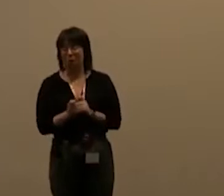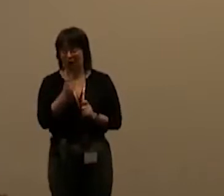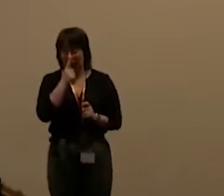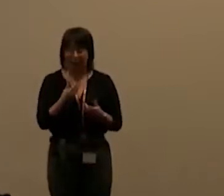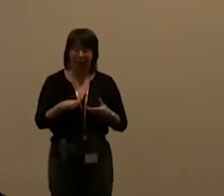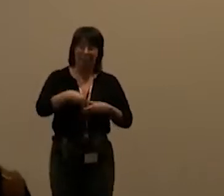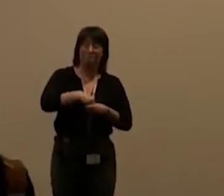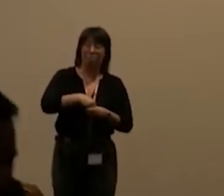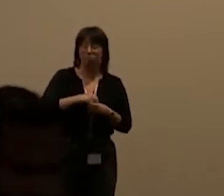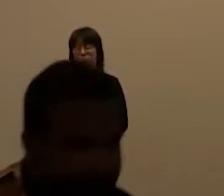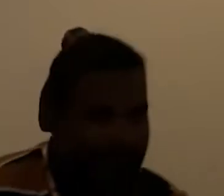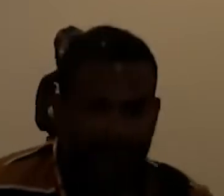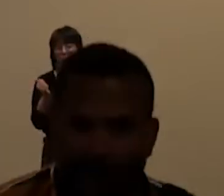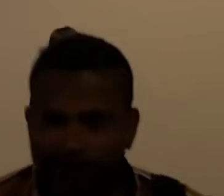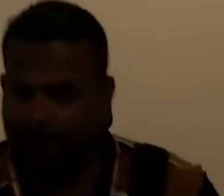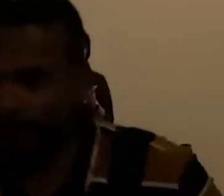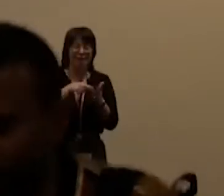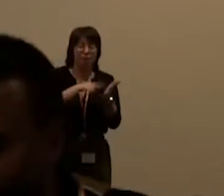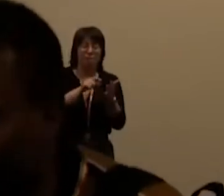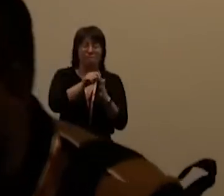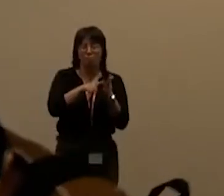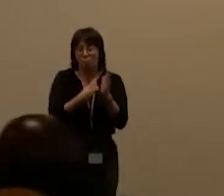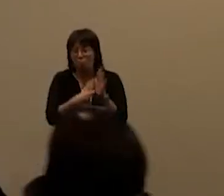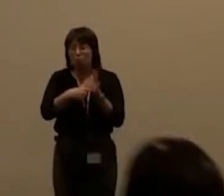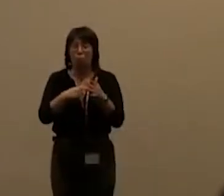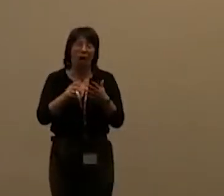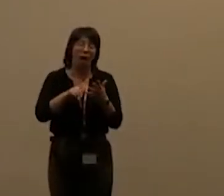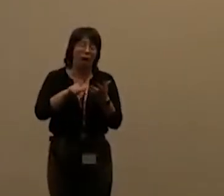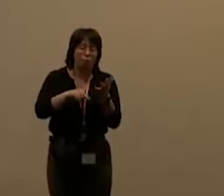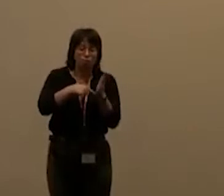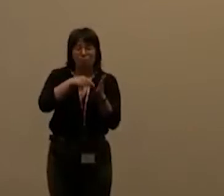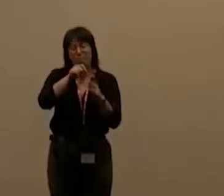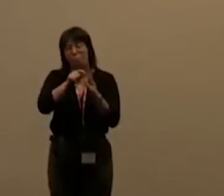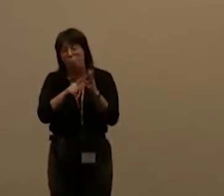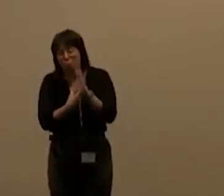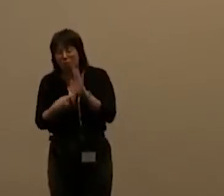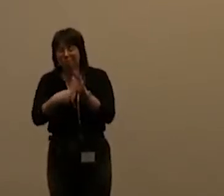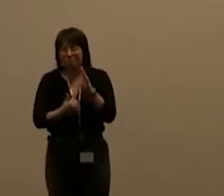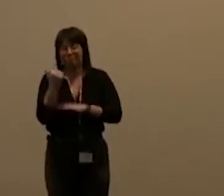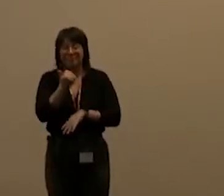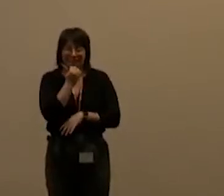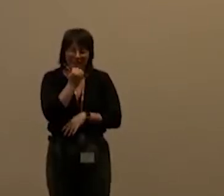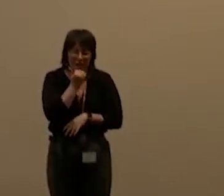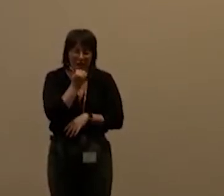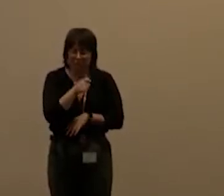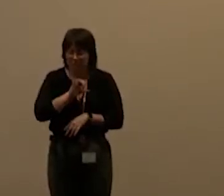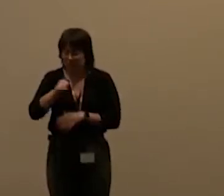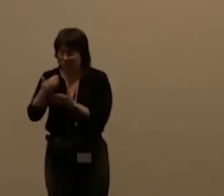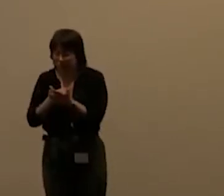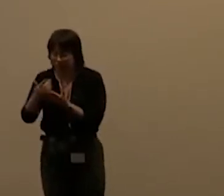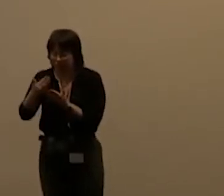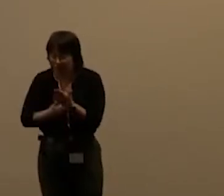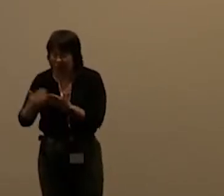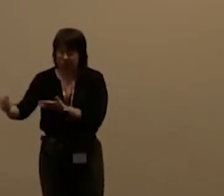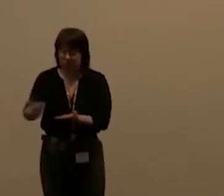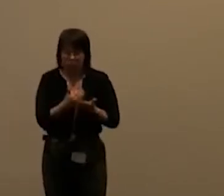and export data with data flows. So if you need to be able to get data in, say from like, maybe it is a SharePoint list, maybe it's a SQL Server, and